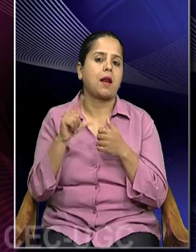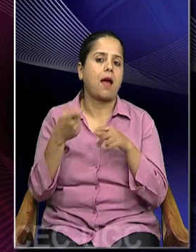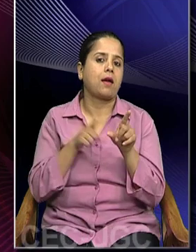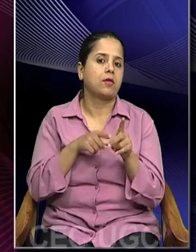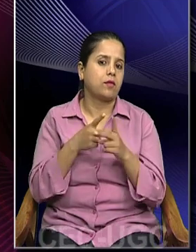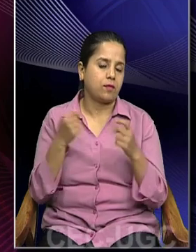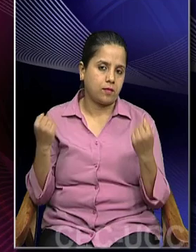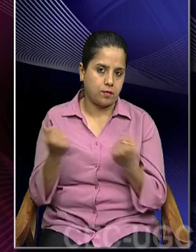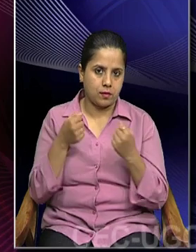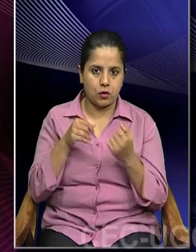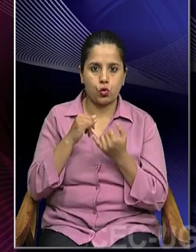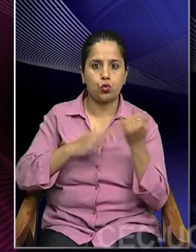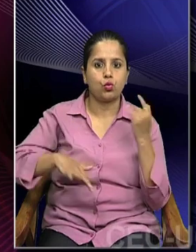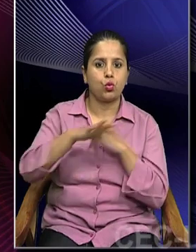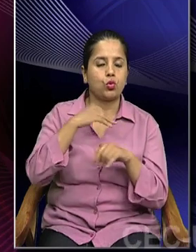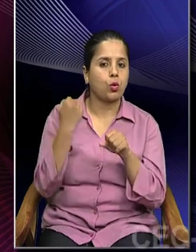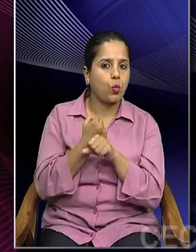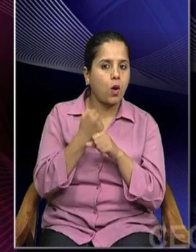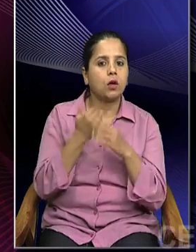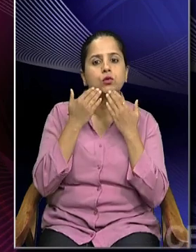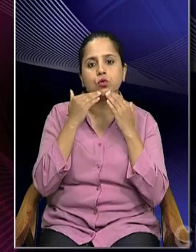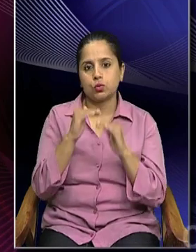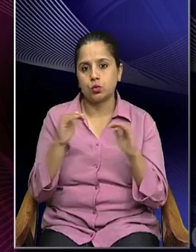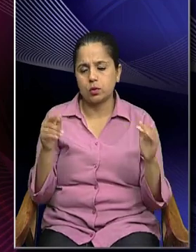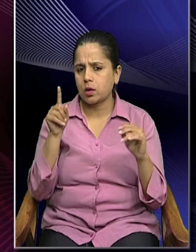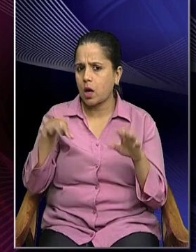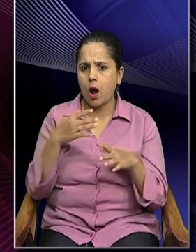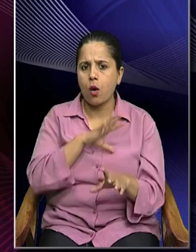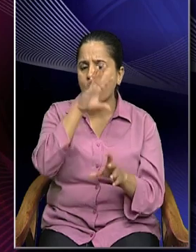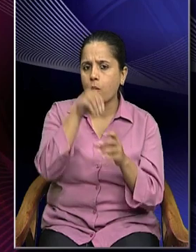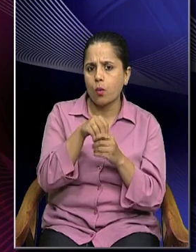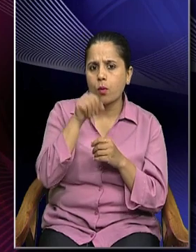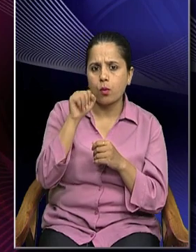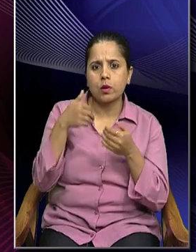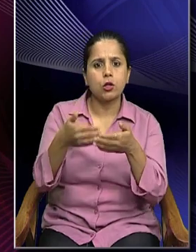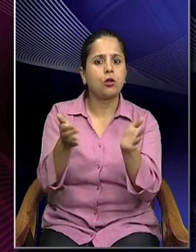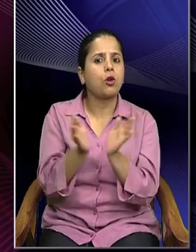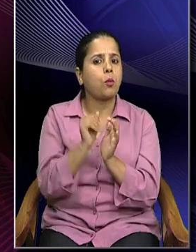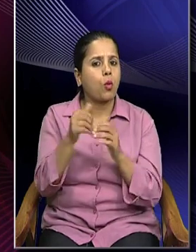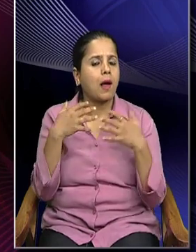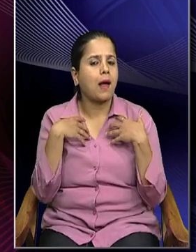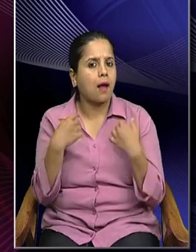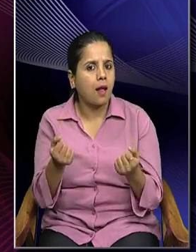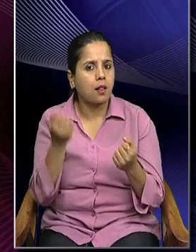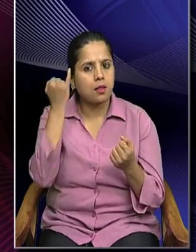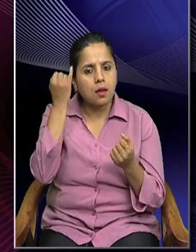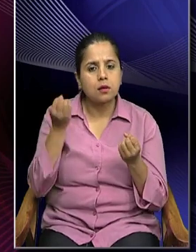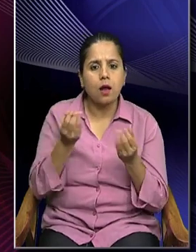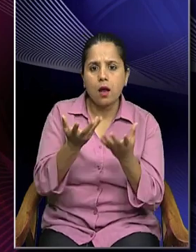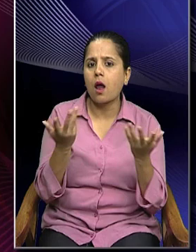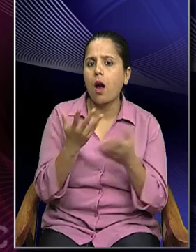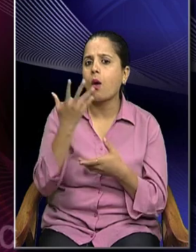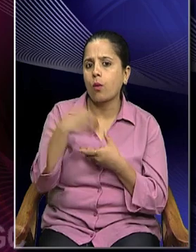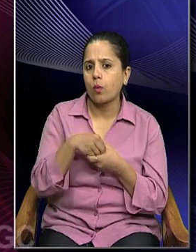Like for example, a social work student, how do they participate in the community health initiatives